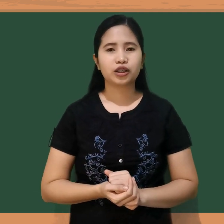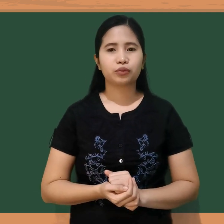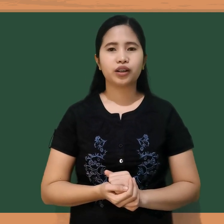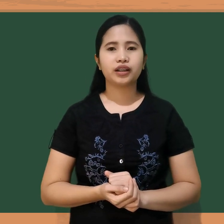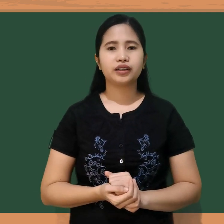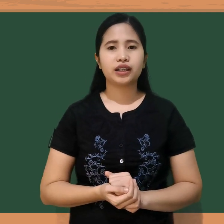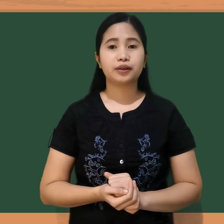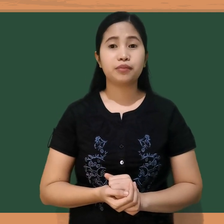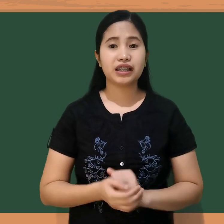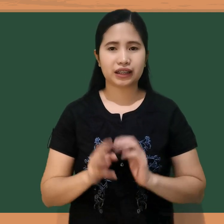Next word is minutes.